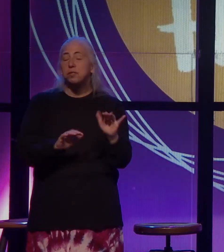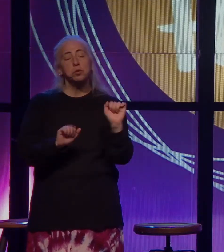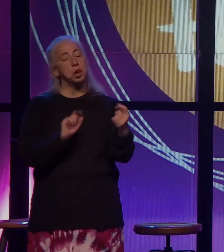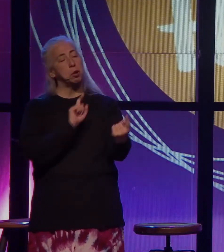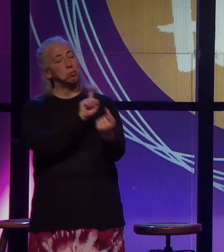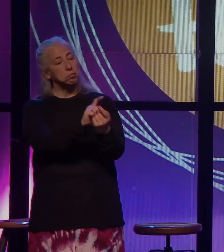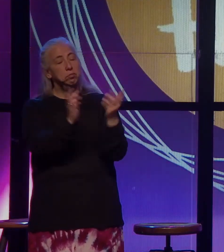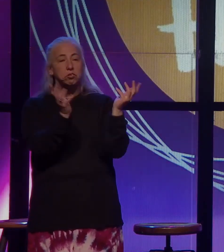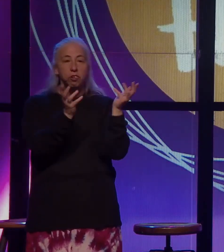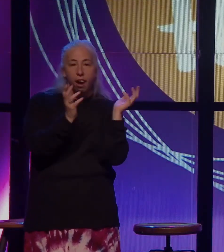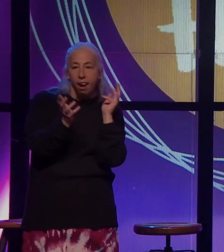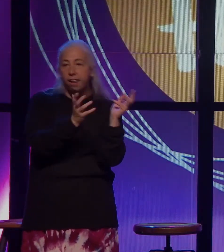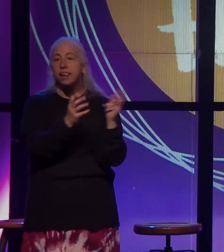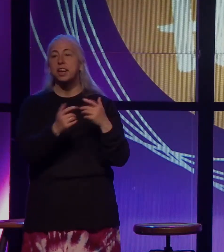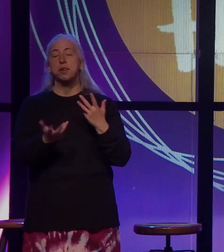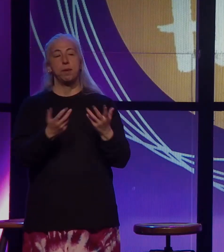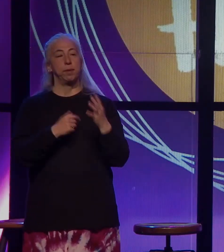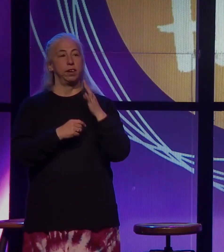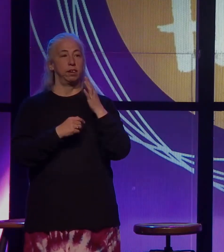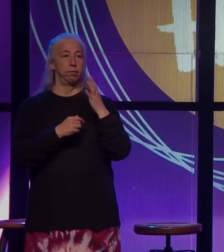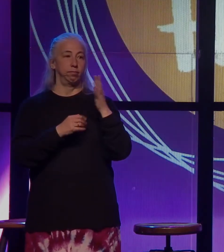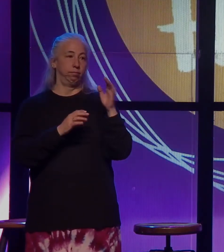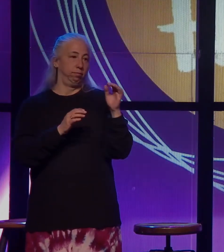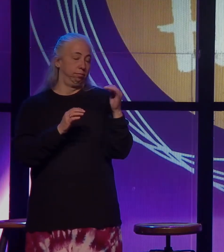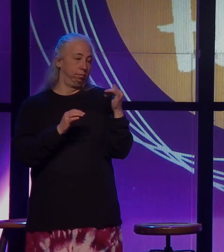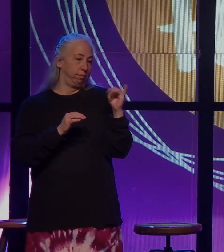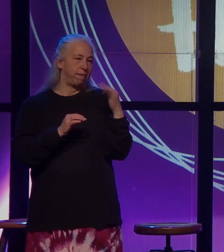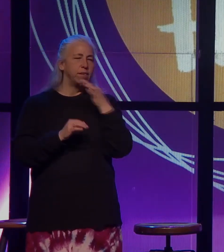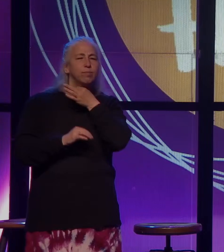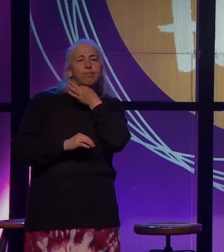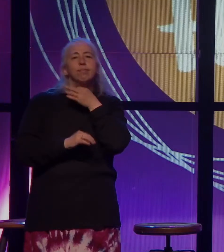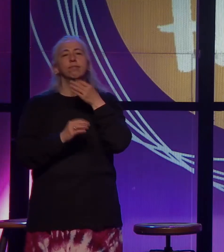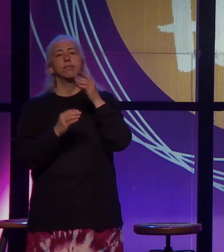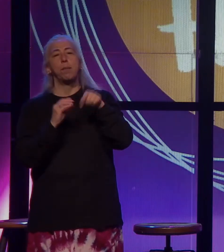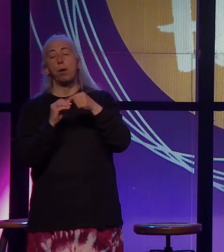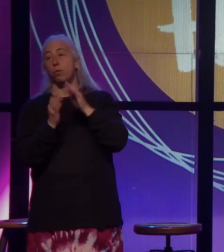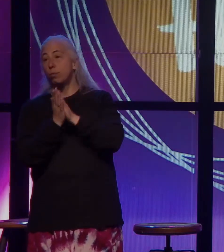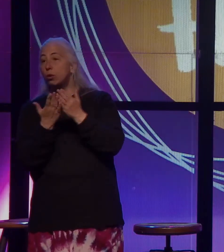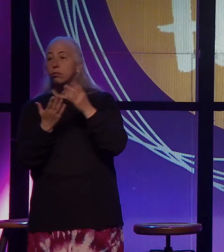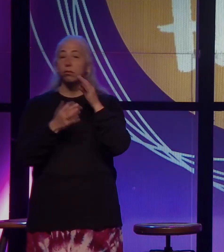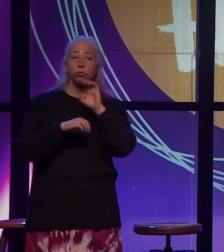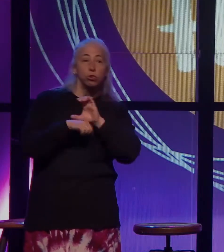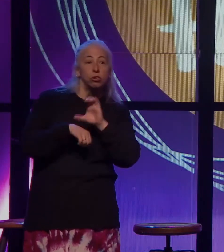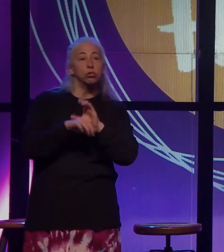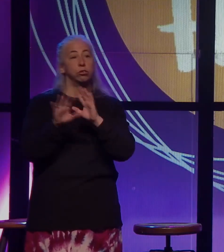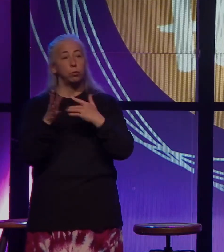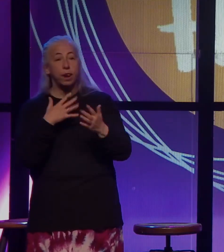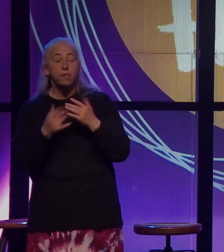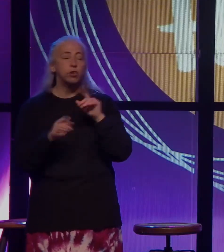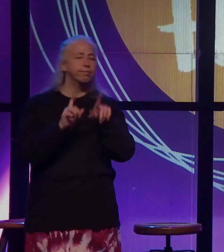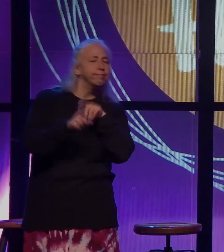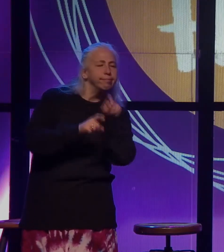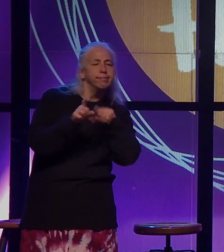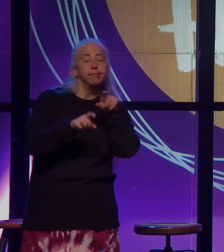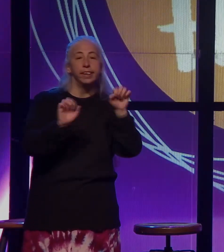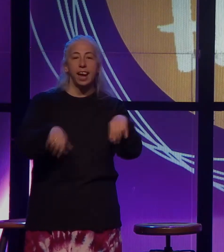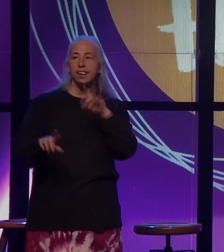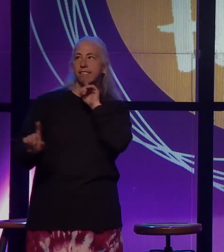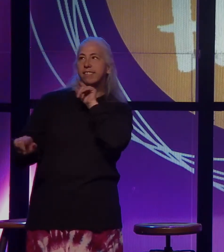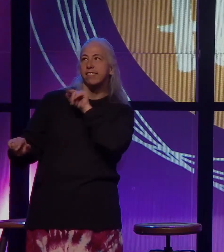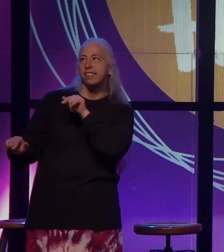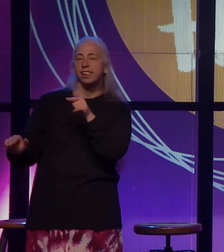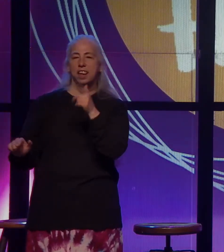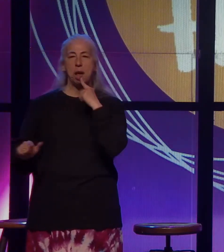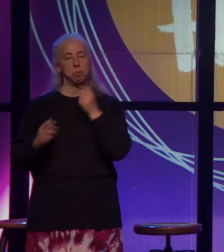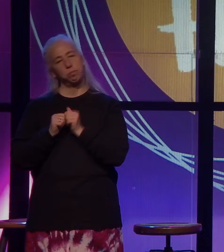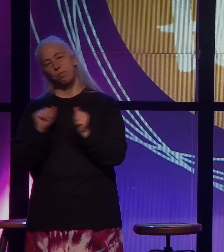questions you may have about the book or the church or whatever you want. So I love to talk about myself, so you can ask me questions. It's great. I'm an open book